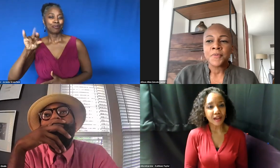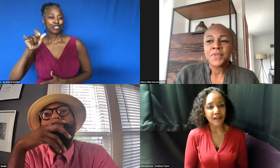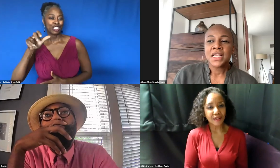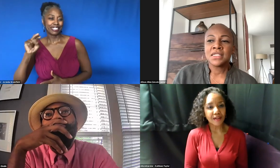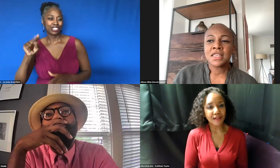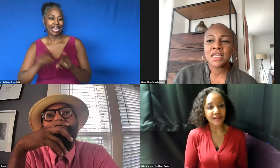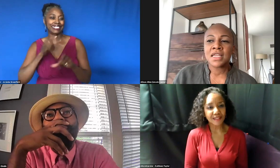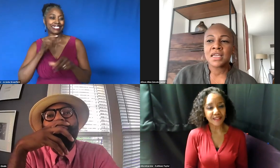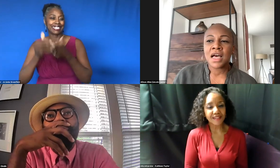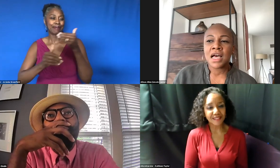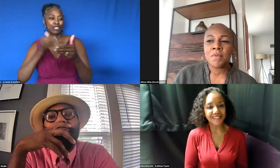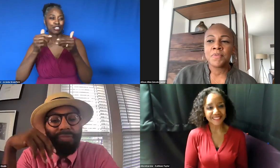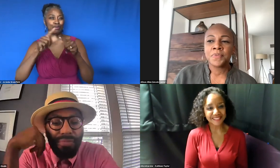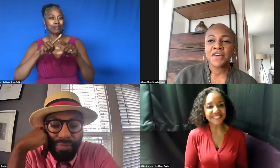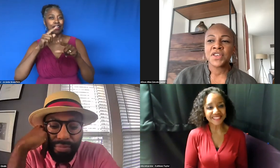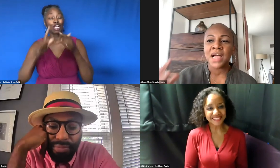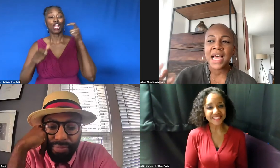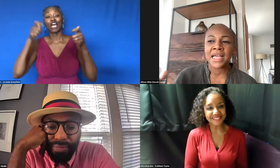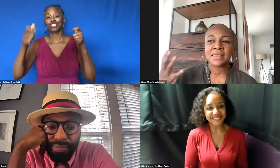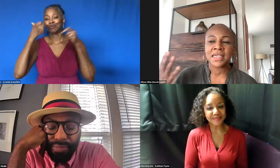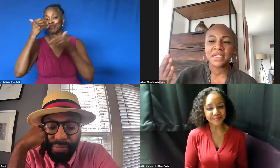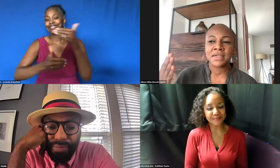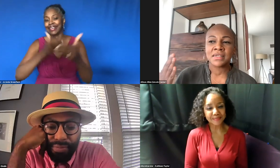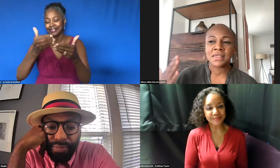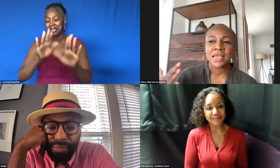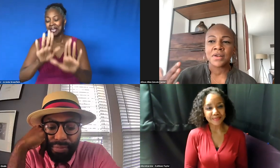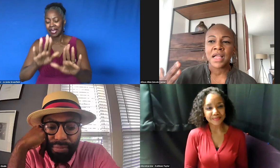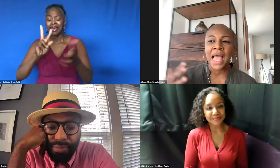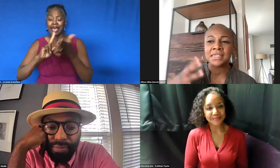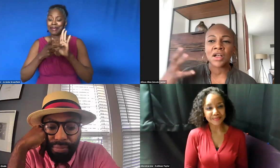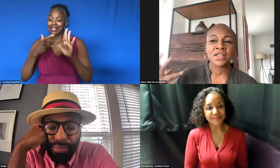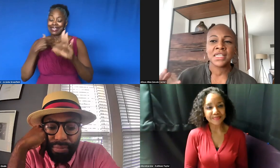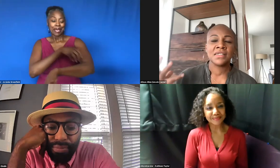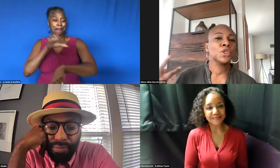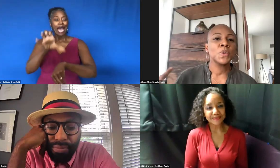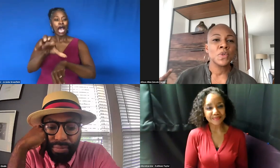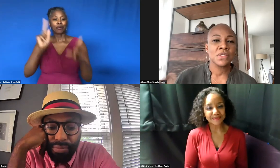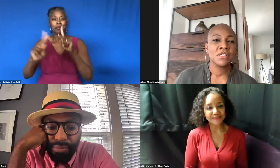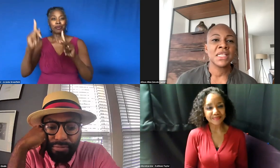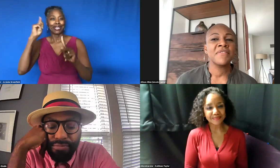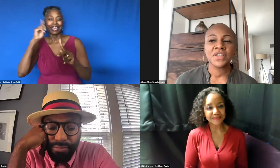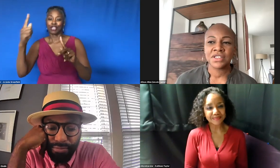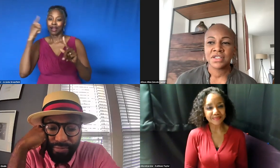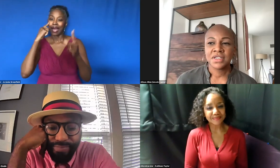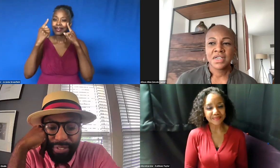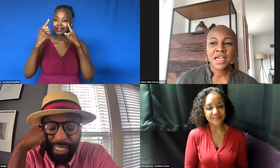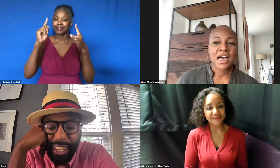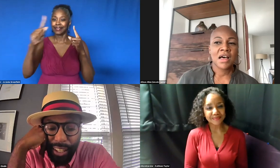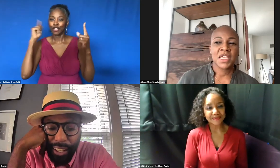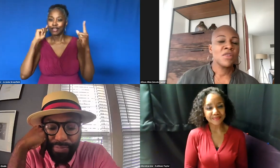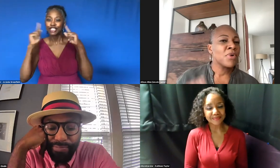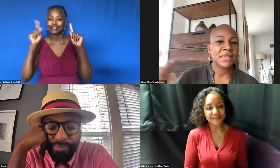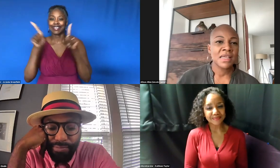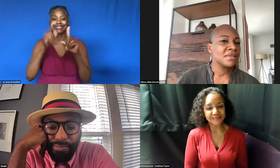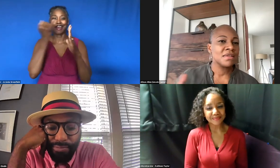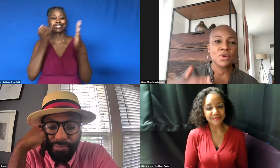people to think of their eyes and ears, et cetera, as artistic tools to be leveraged